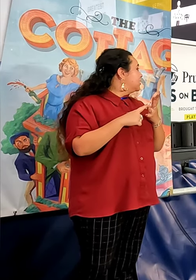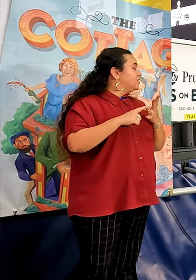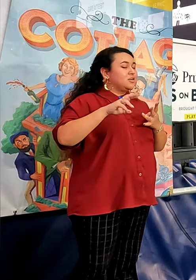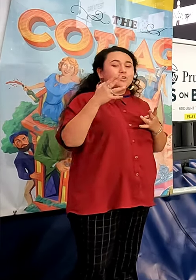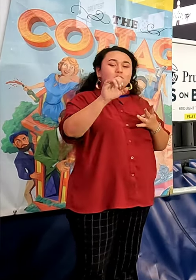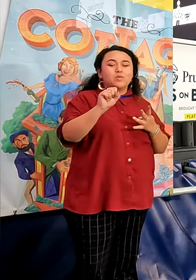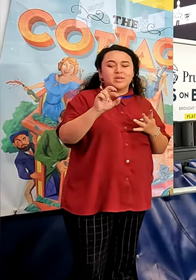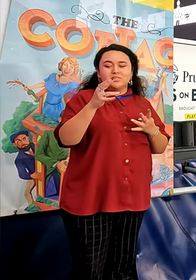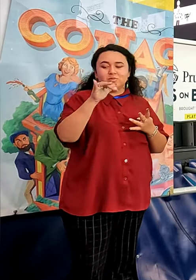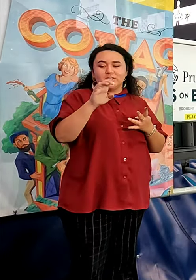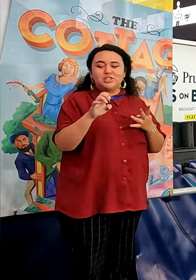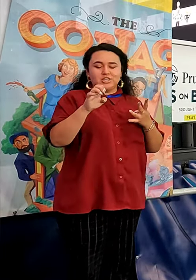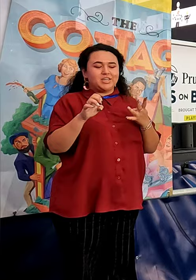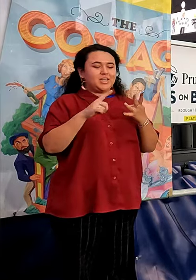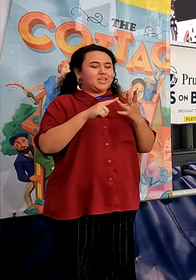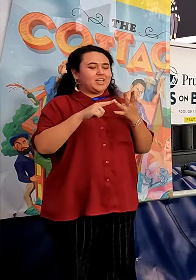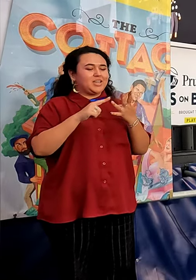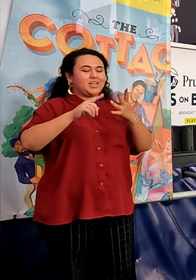Chris Richie!